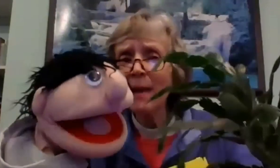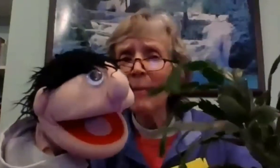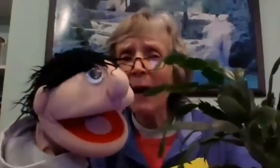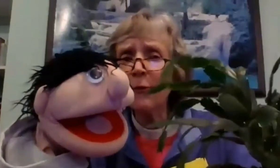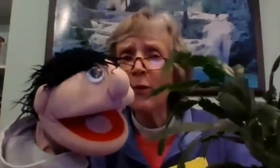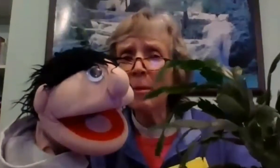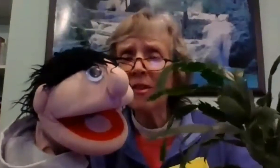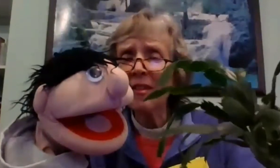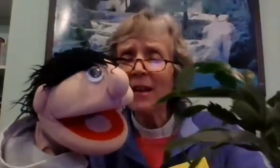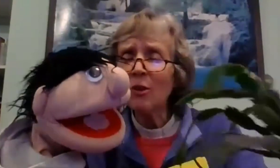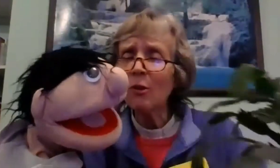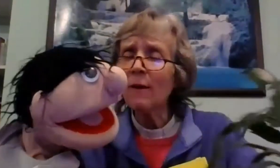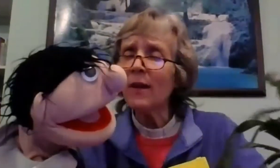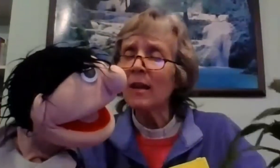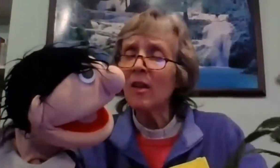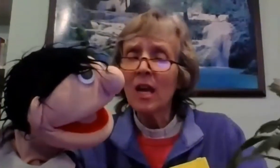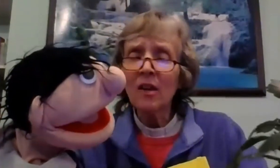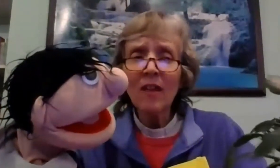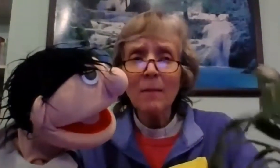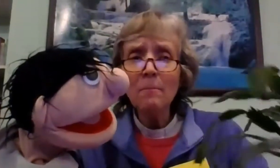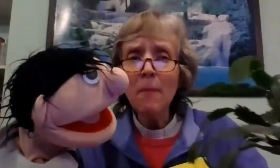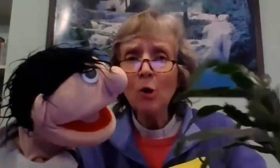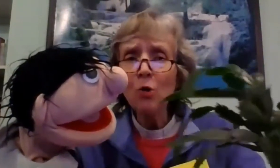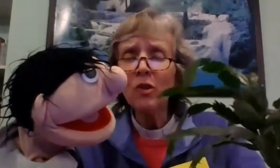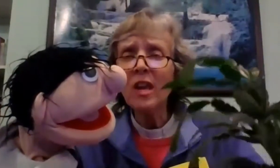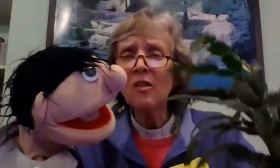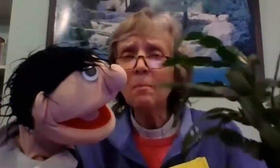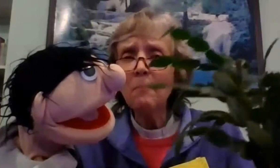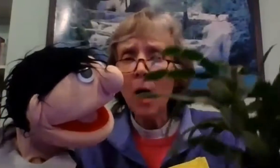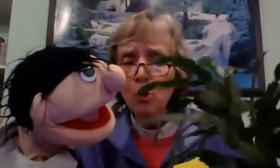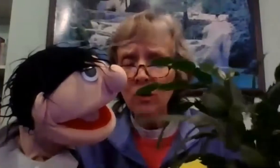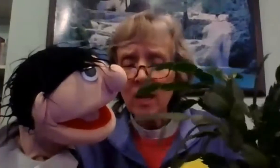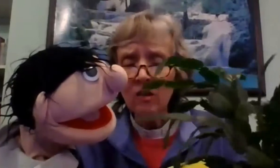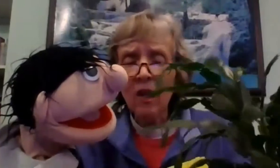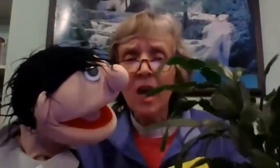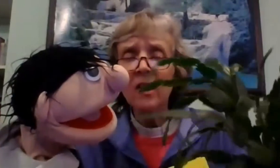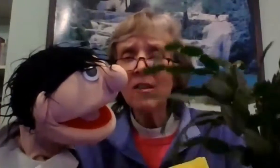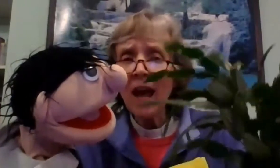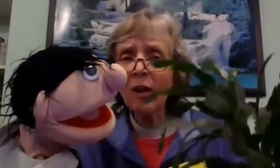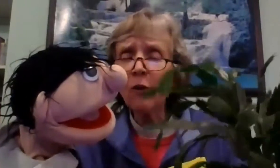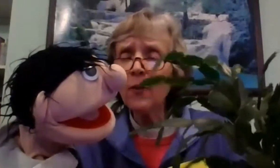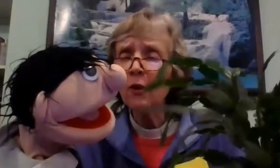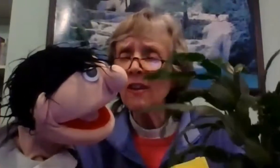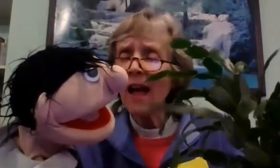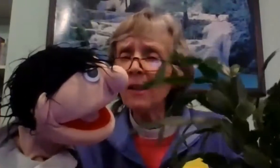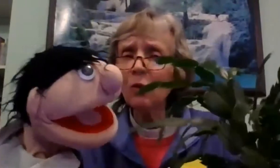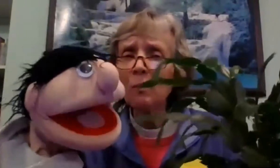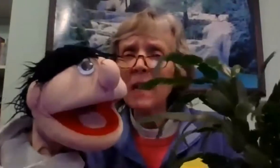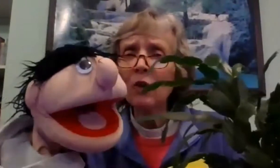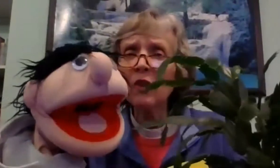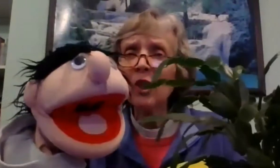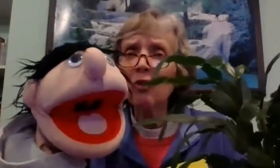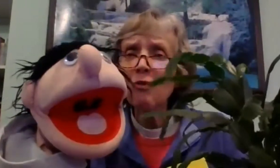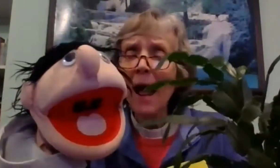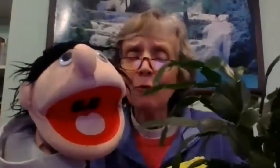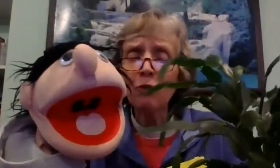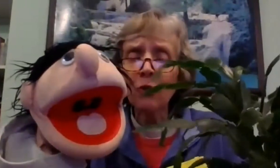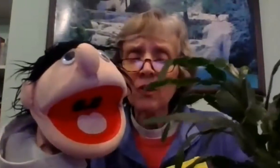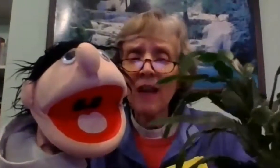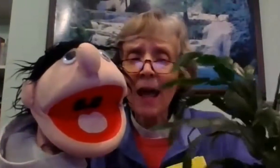out from the center of it saying, "Moses, Moses, take off your sandals because the ground you're